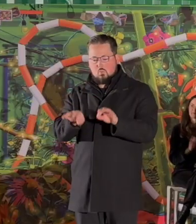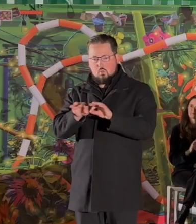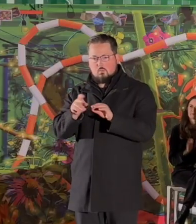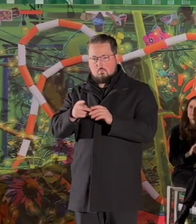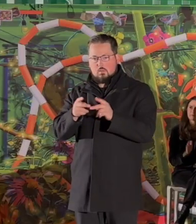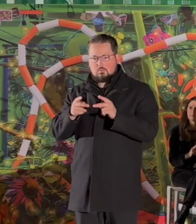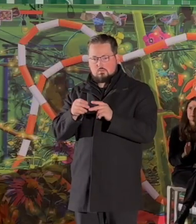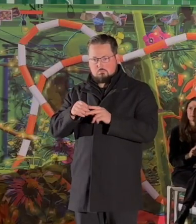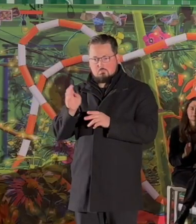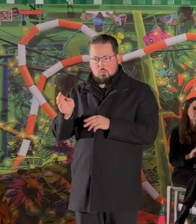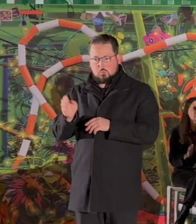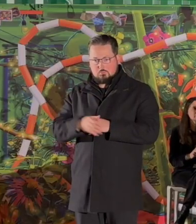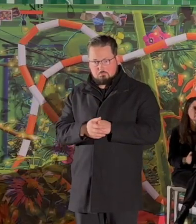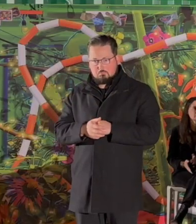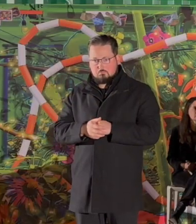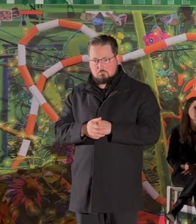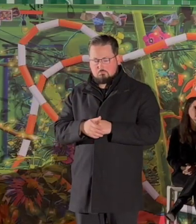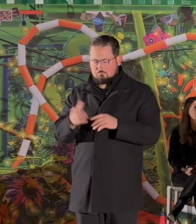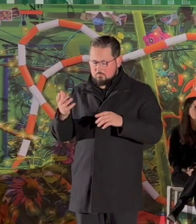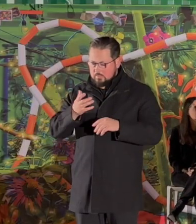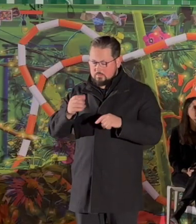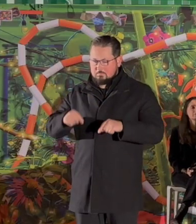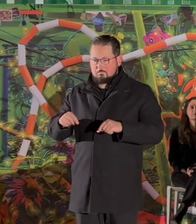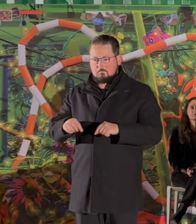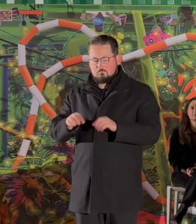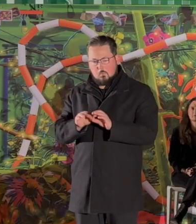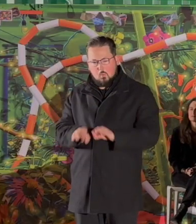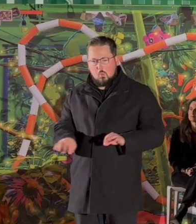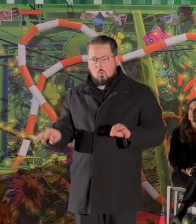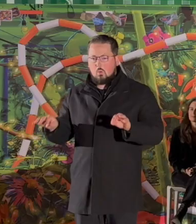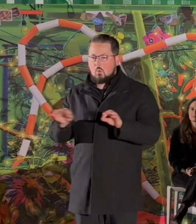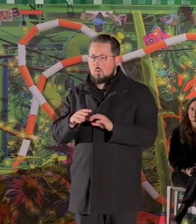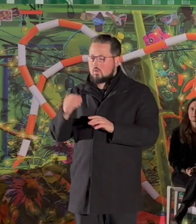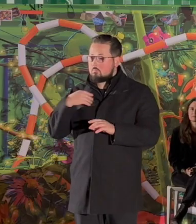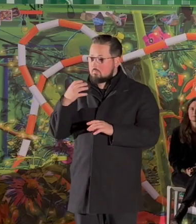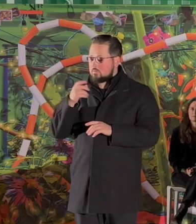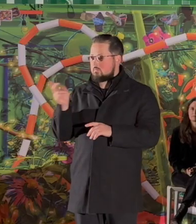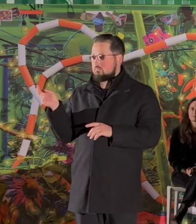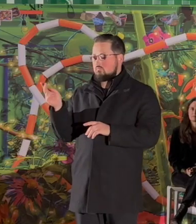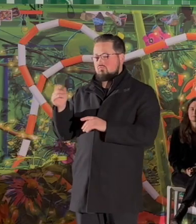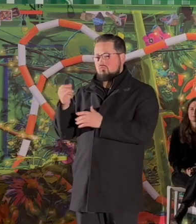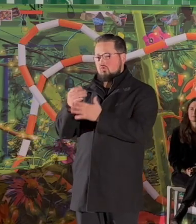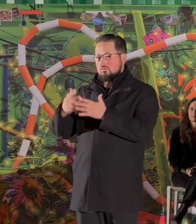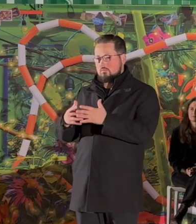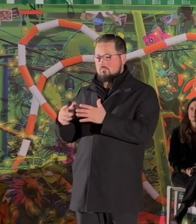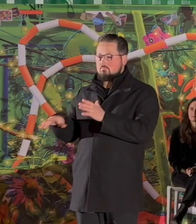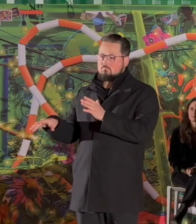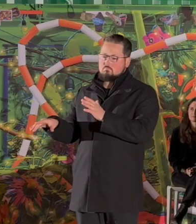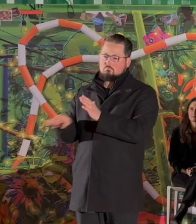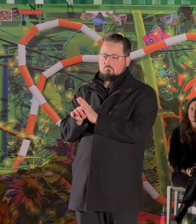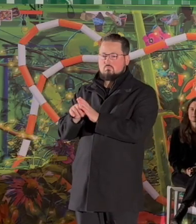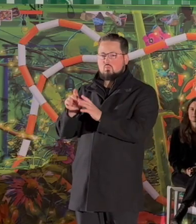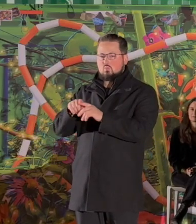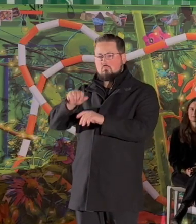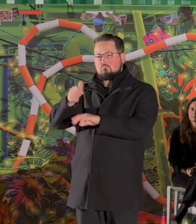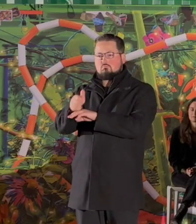Baltimore. It's so important. And I'm so glad these artists were chosen to activate that piece on this